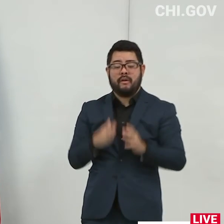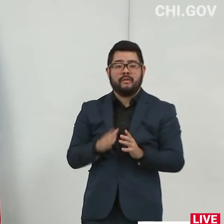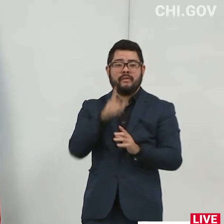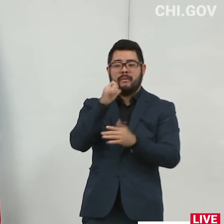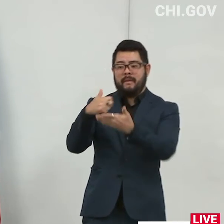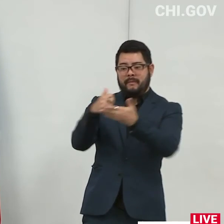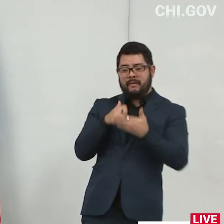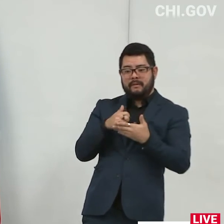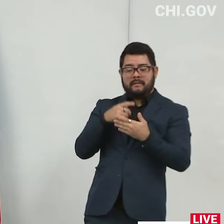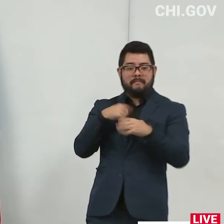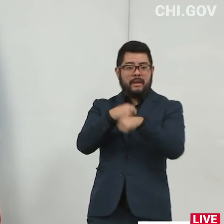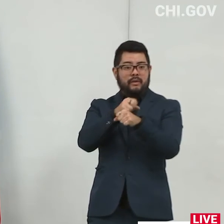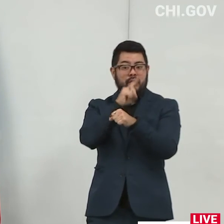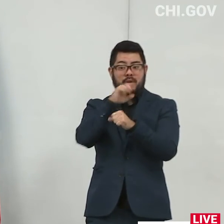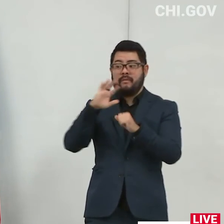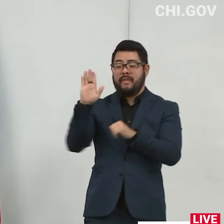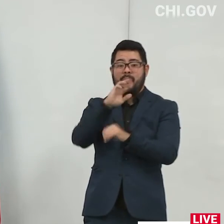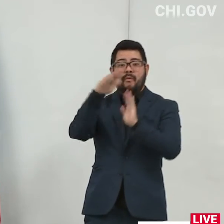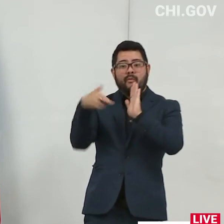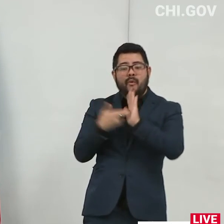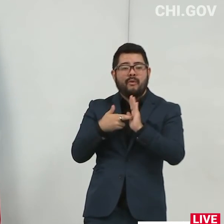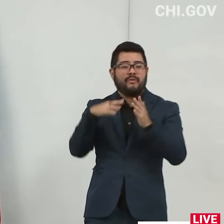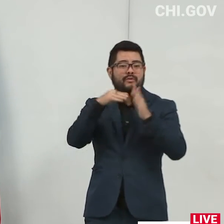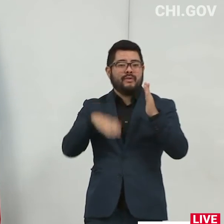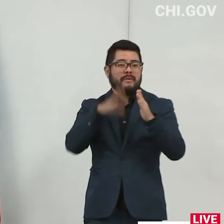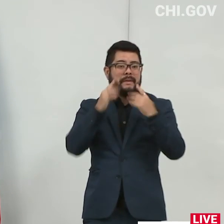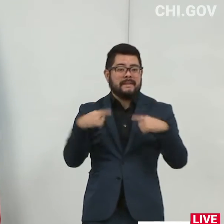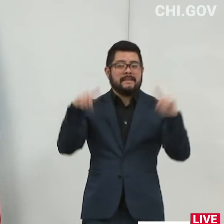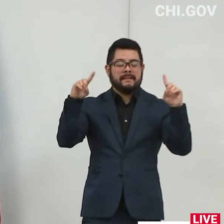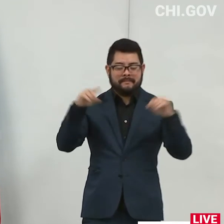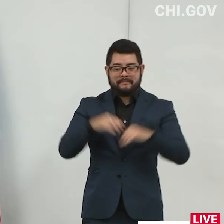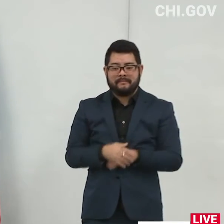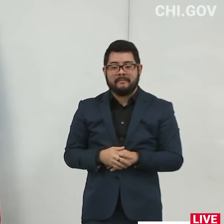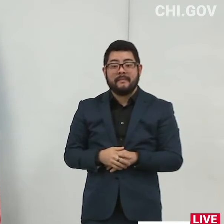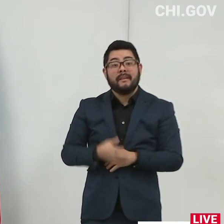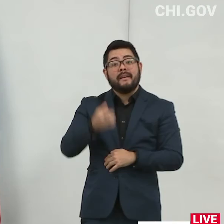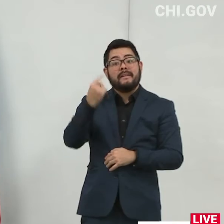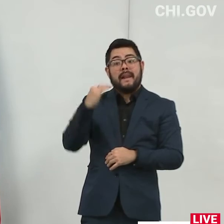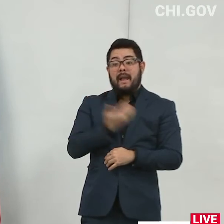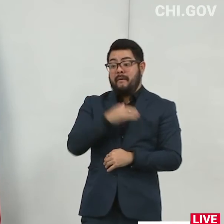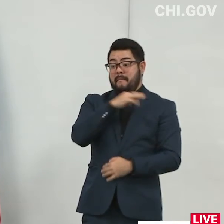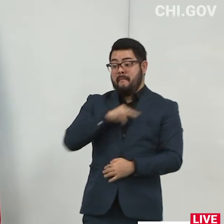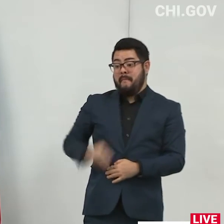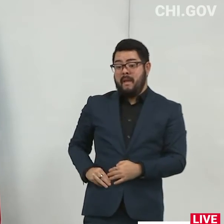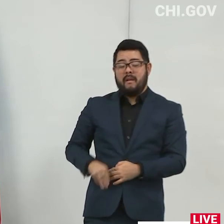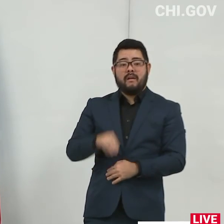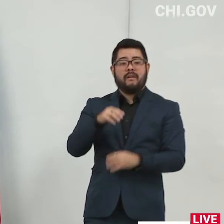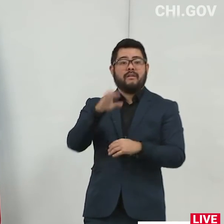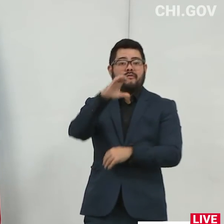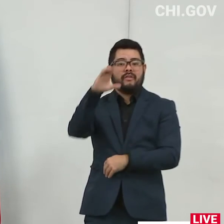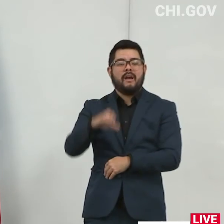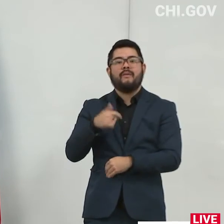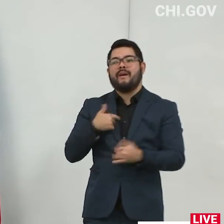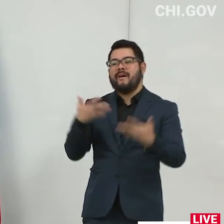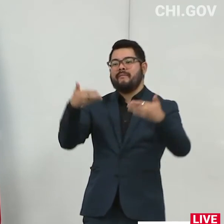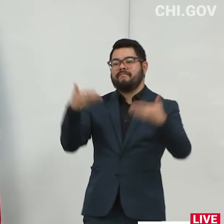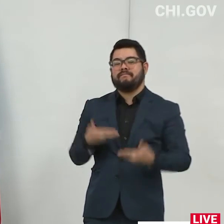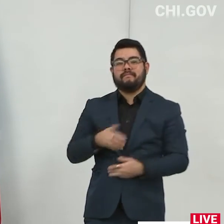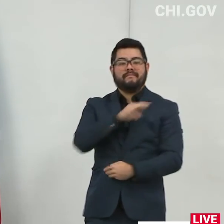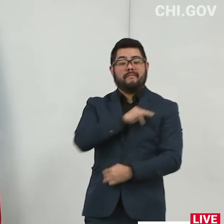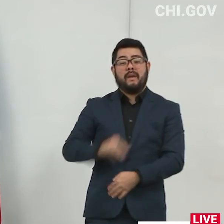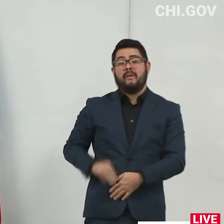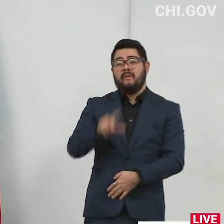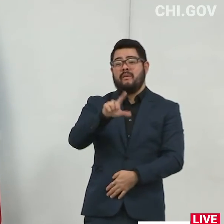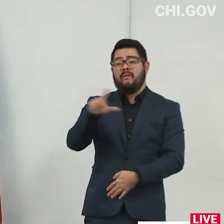become successful. There's no greater partner than the mayor of the city of Chicago, so I now would like to welcome Mayor Lori Lightfoot